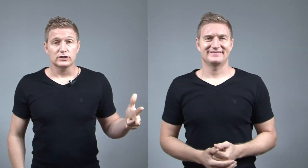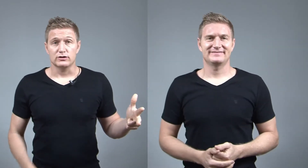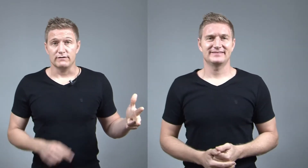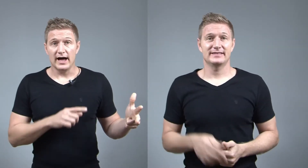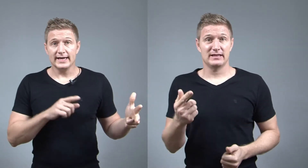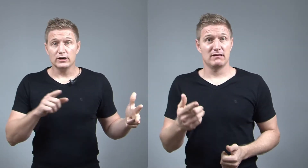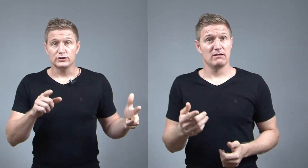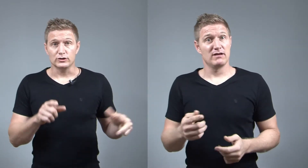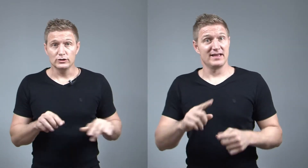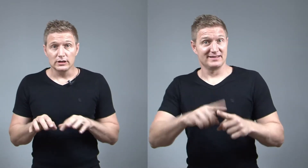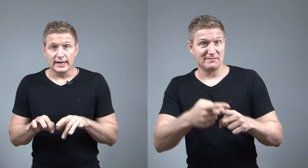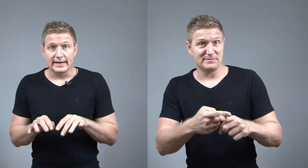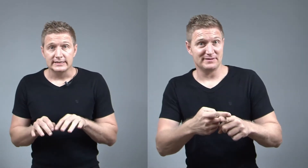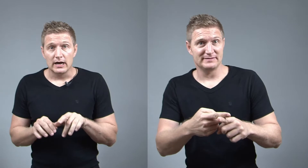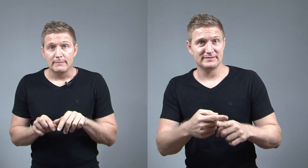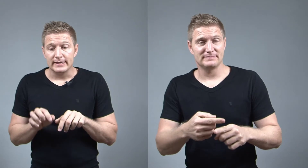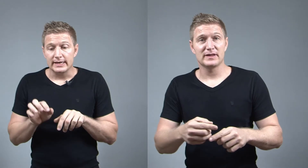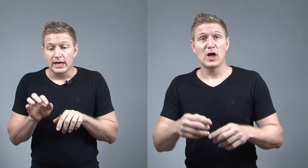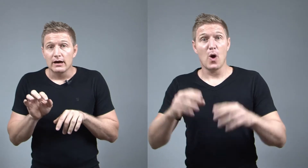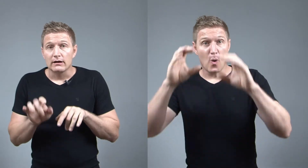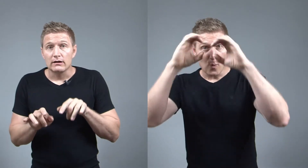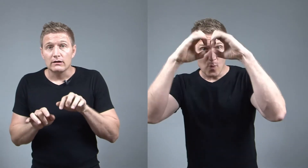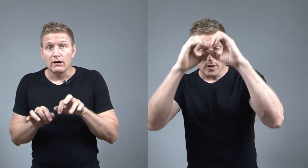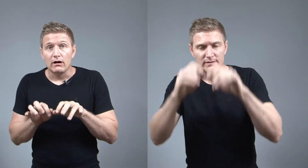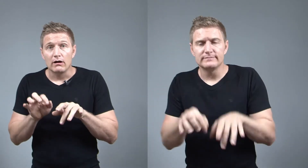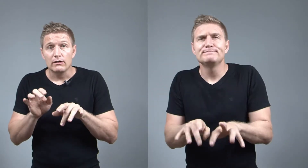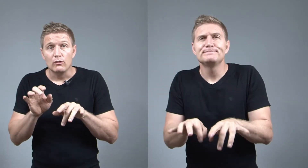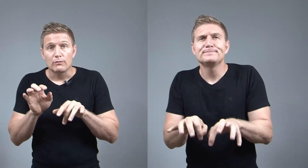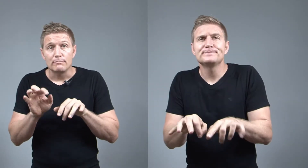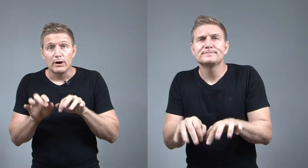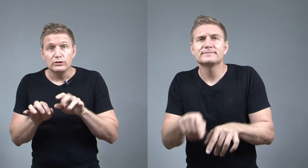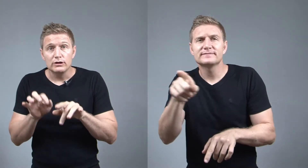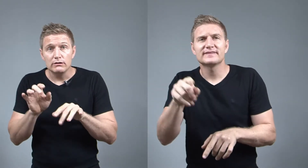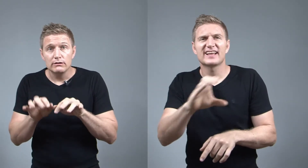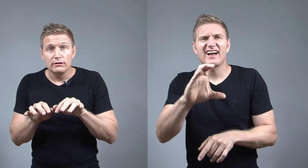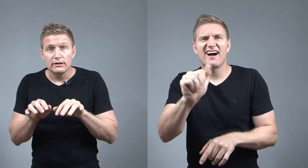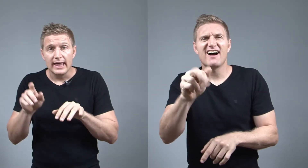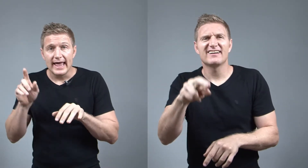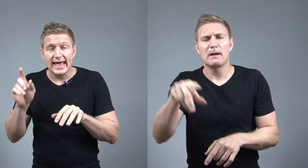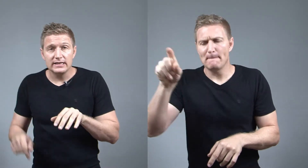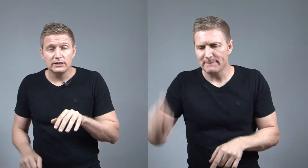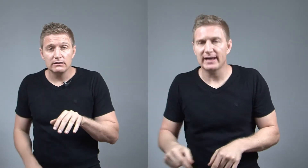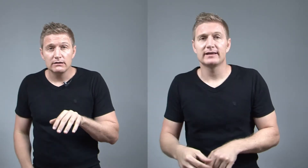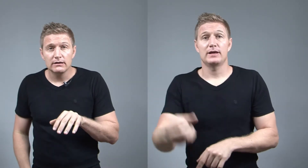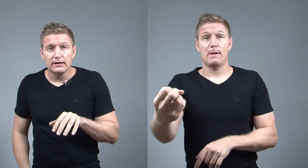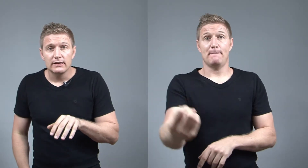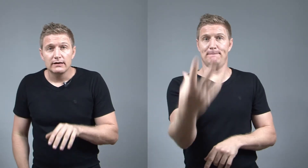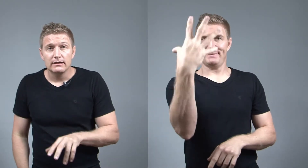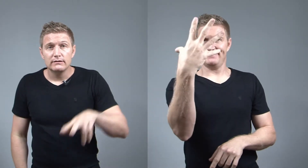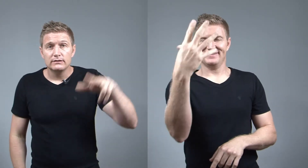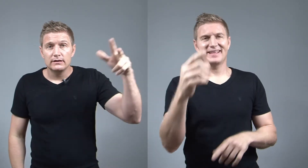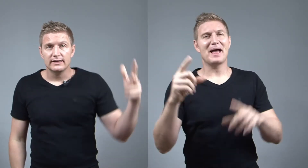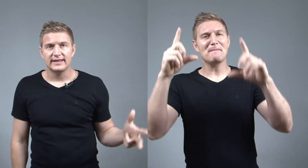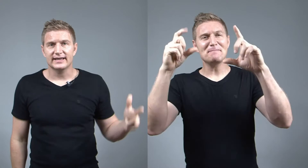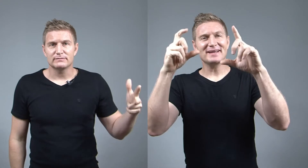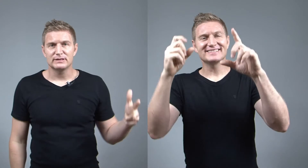if I go to Google and I type in car or motor, enter, and there comes the